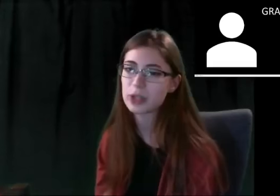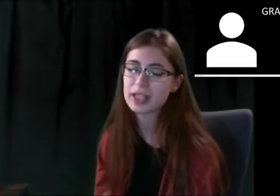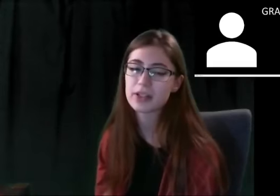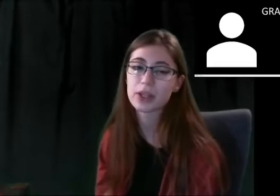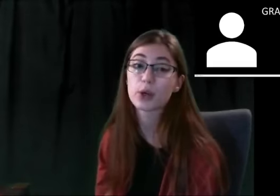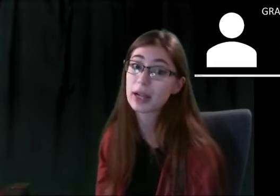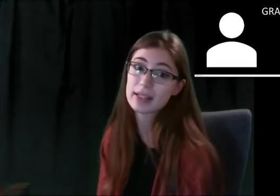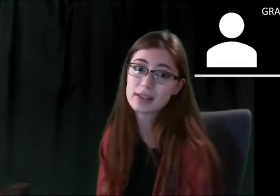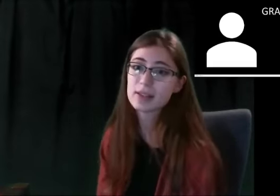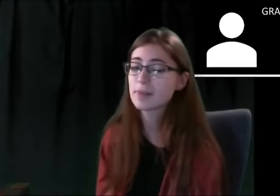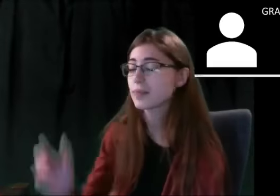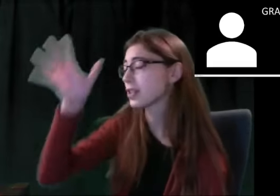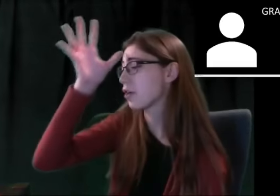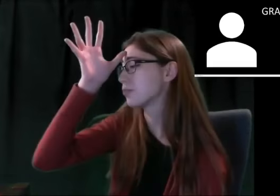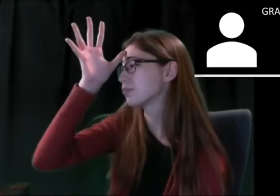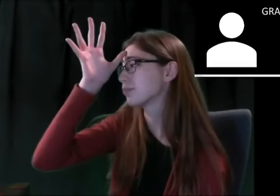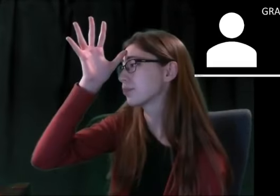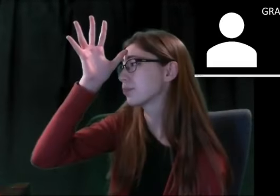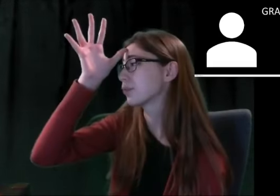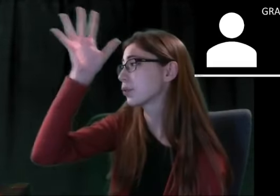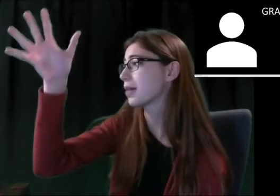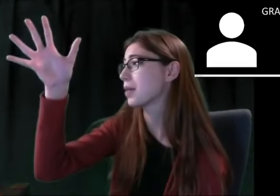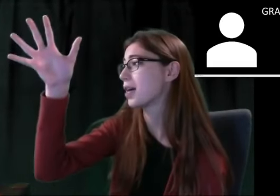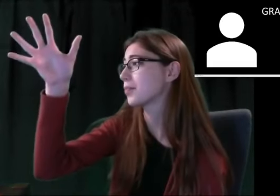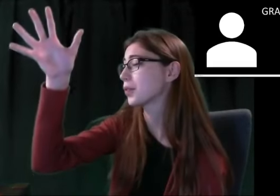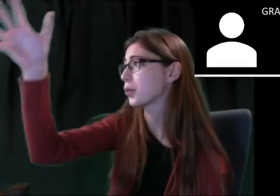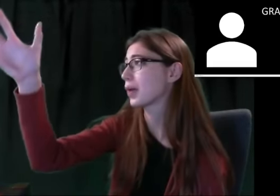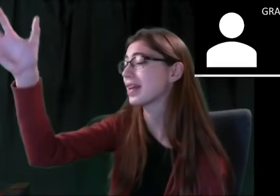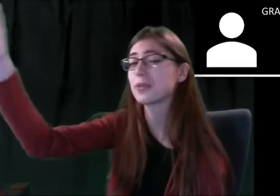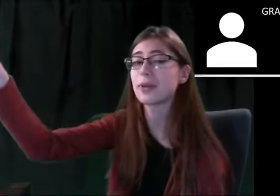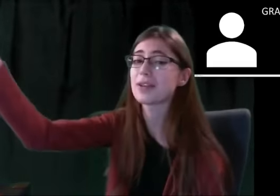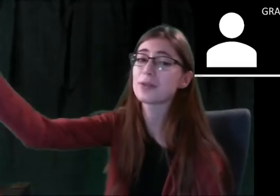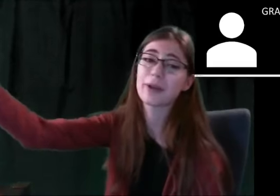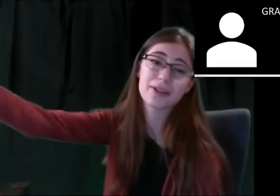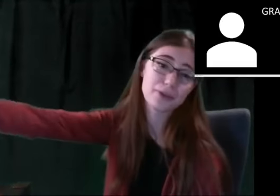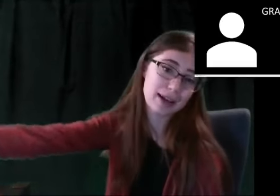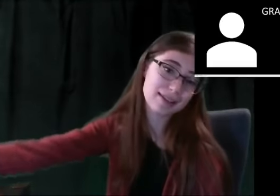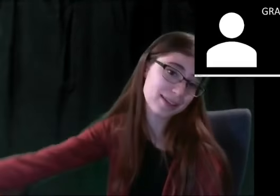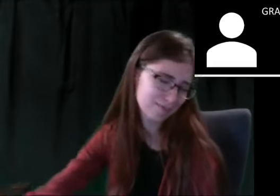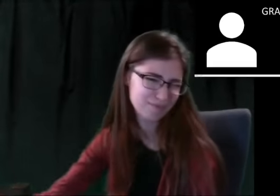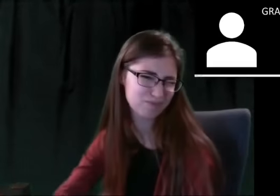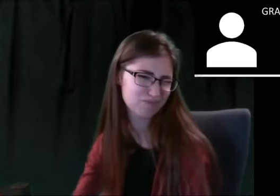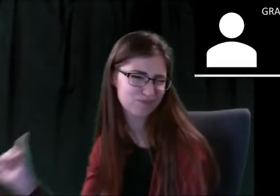of the greats. So grandpa, great, great, great, great.